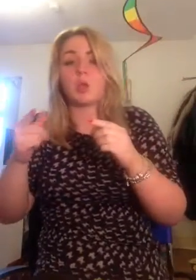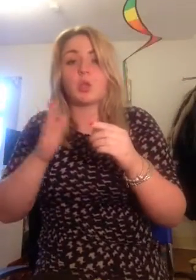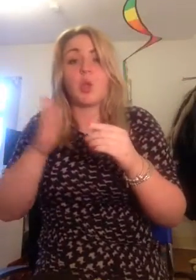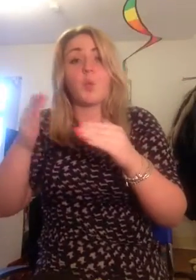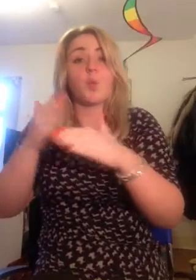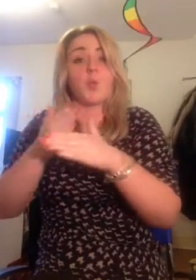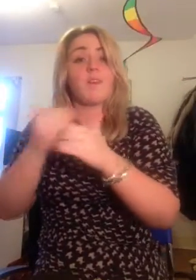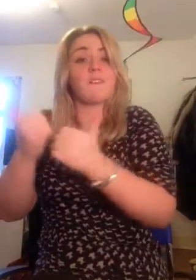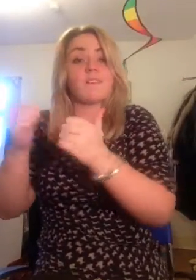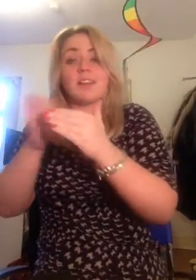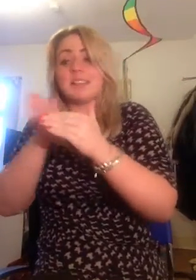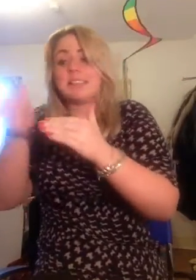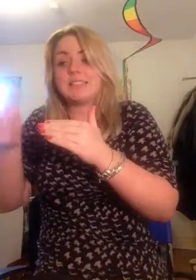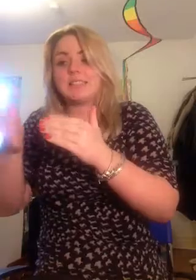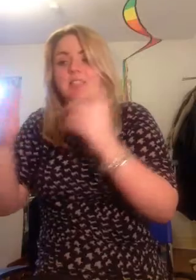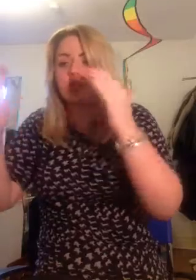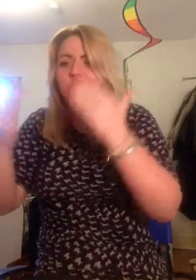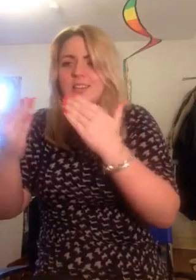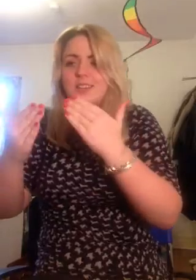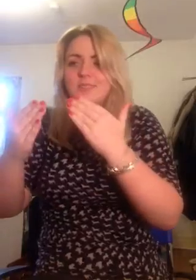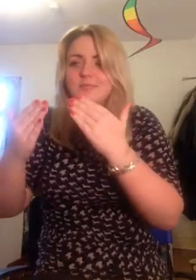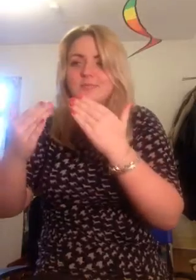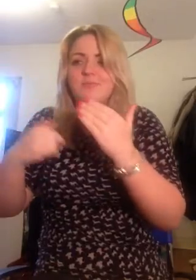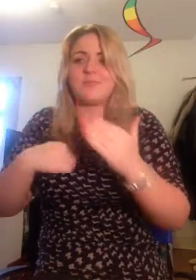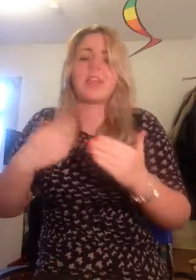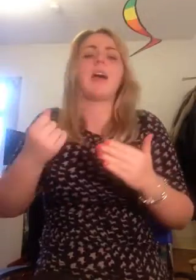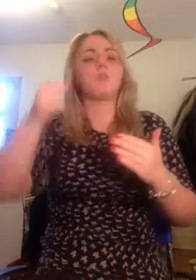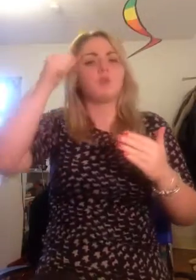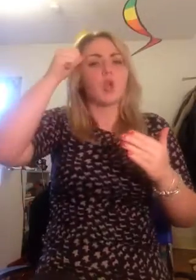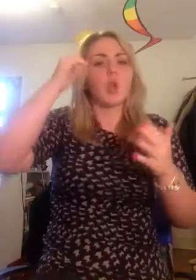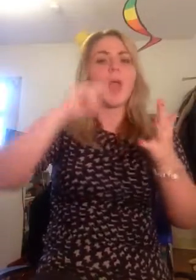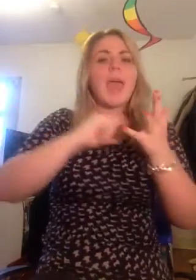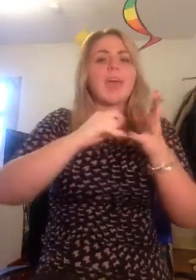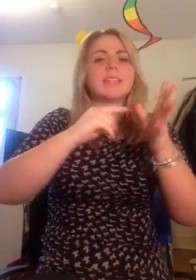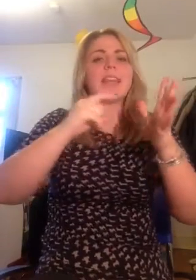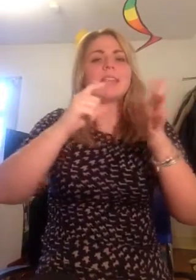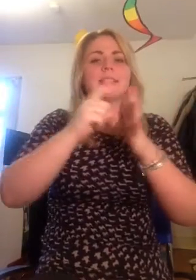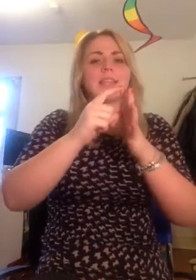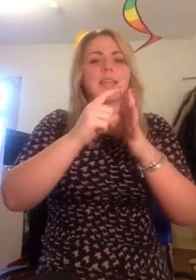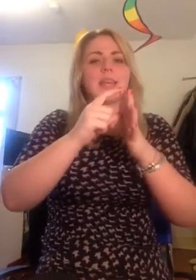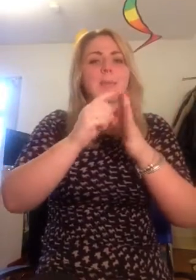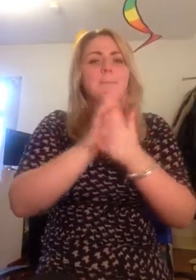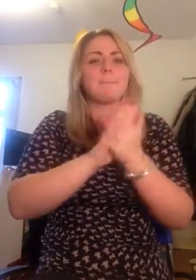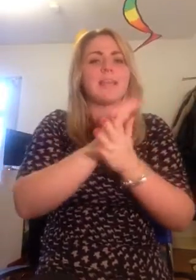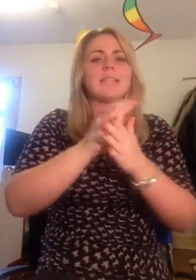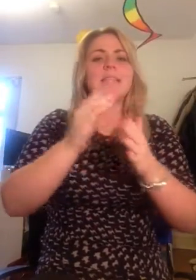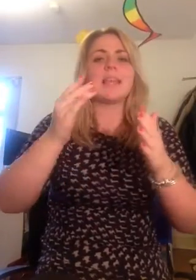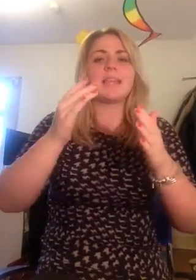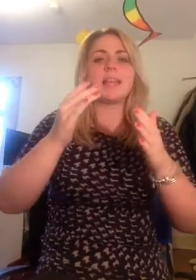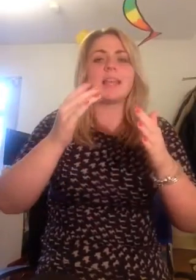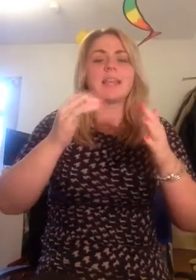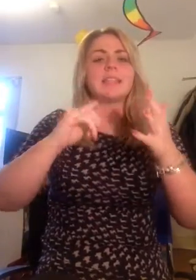for. SAD. Something disorder. Yeah, I can't remember what the A stands for. I can't remember